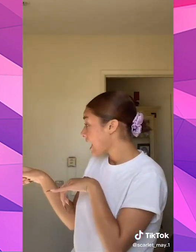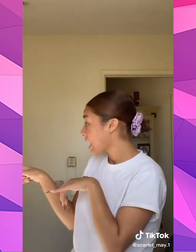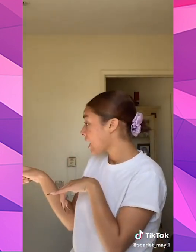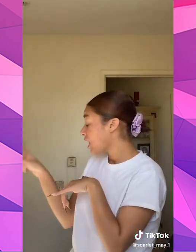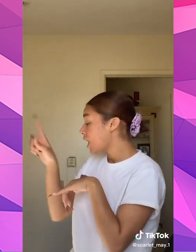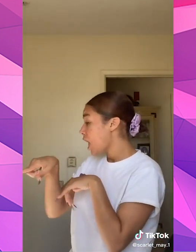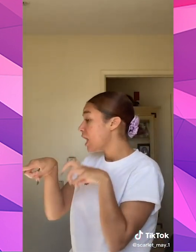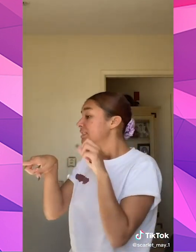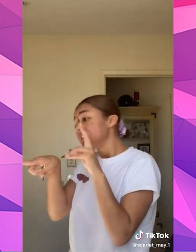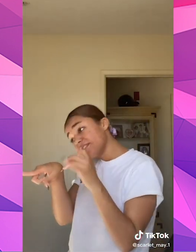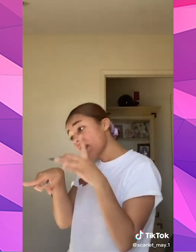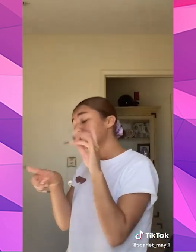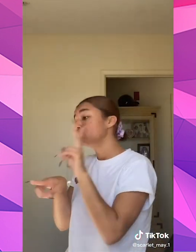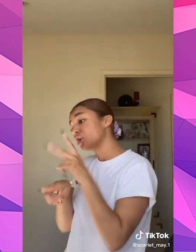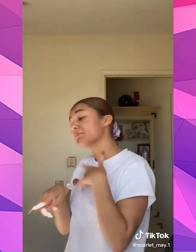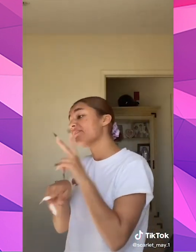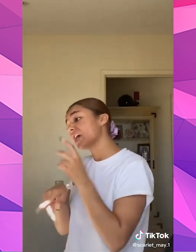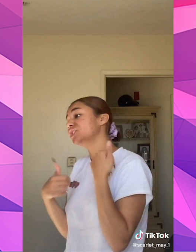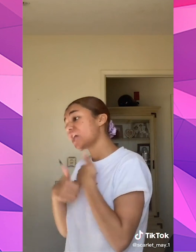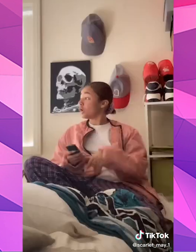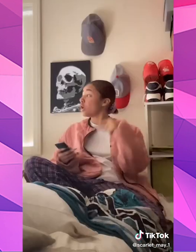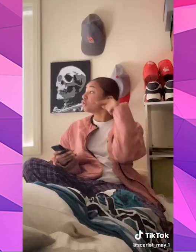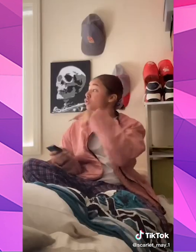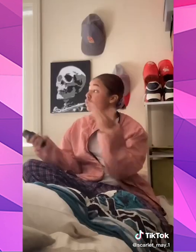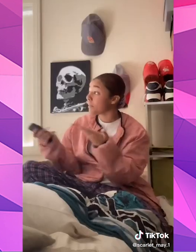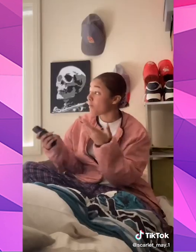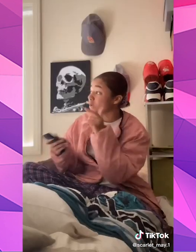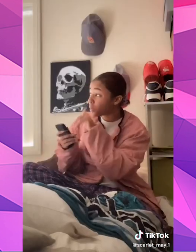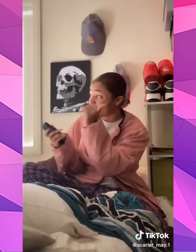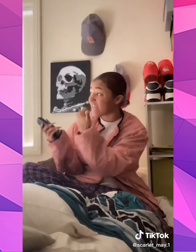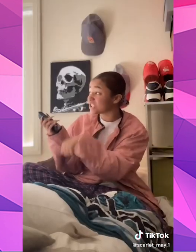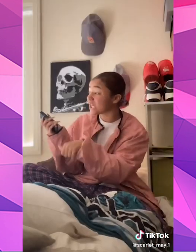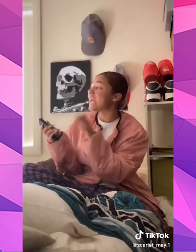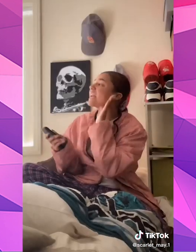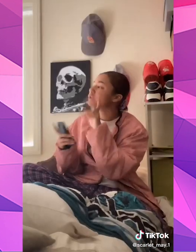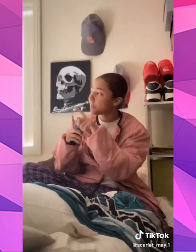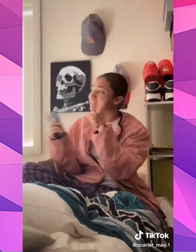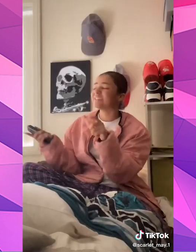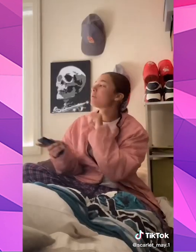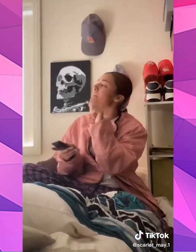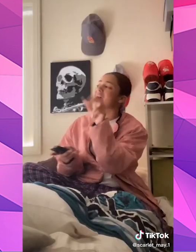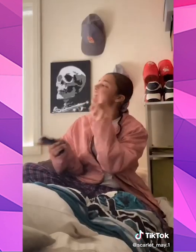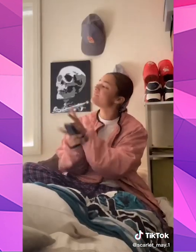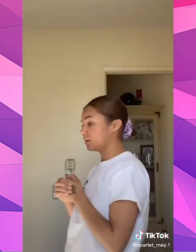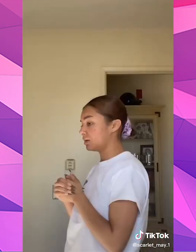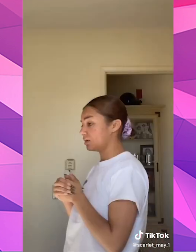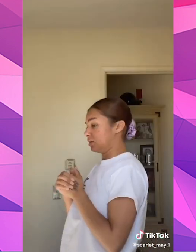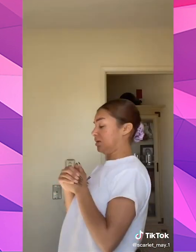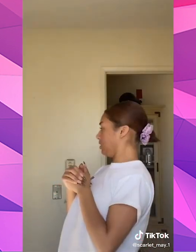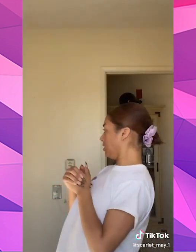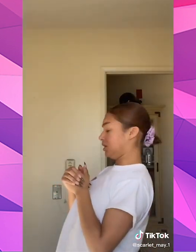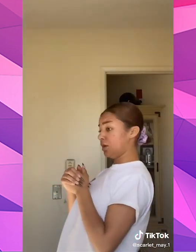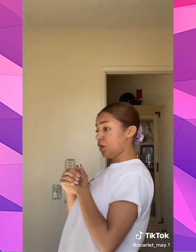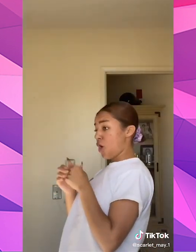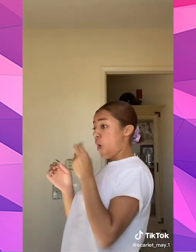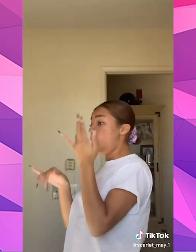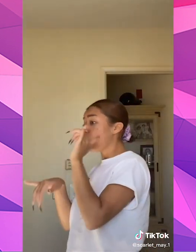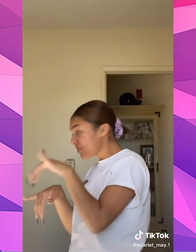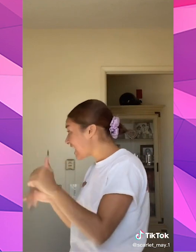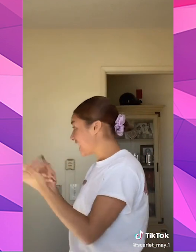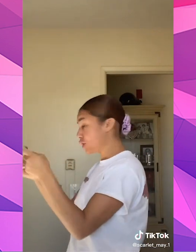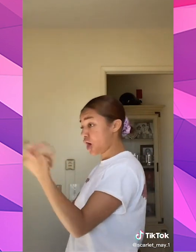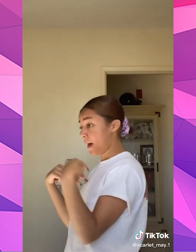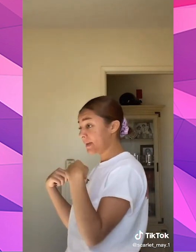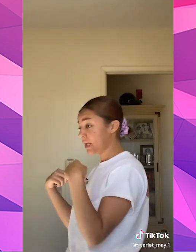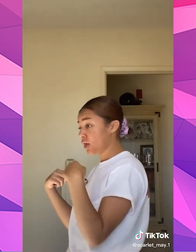that Savon, did you touch my fucking jacket? You come over here with that shit, it's gon' be different I'm not in the fucking mood for you today, Kyrie Oh,